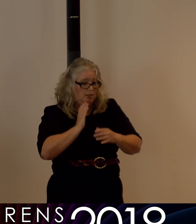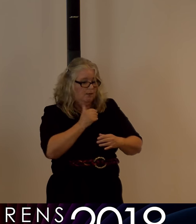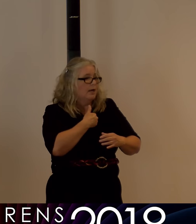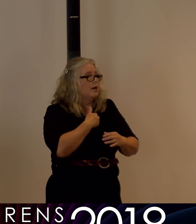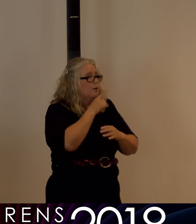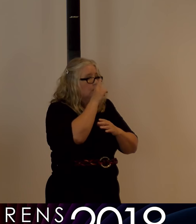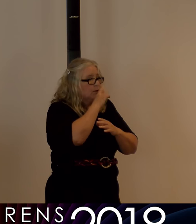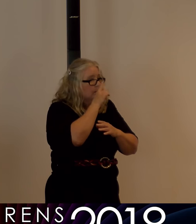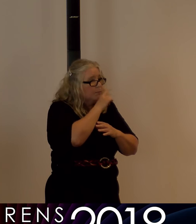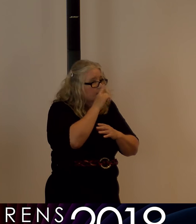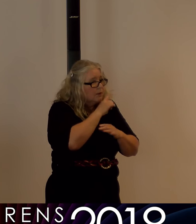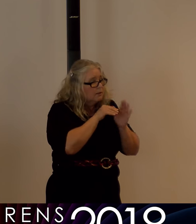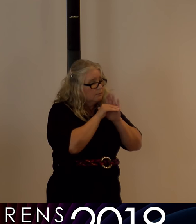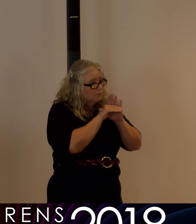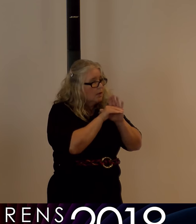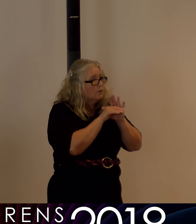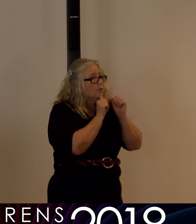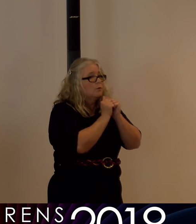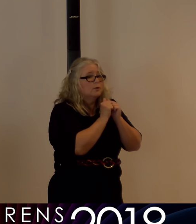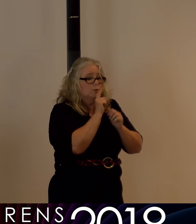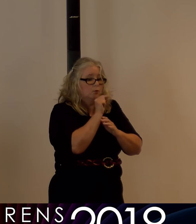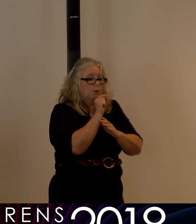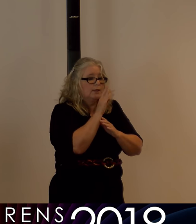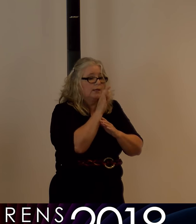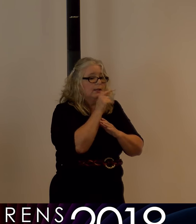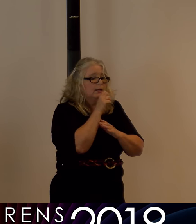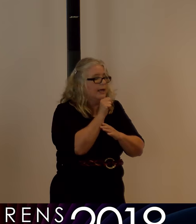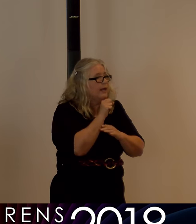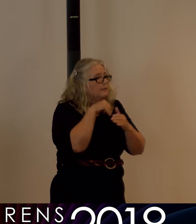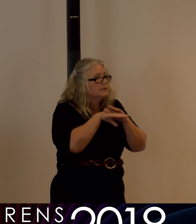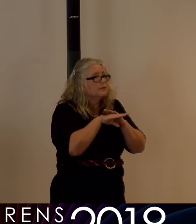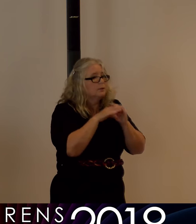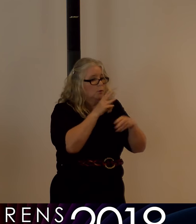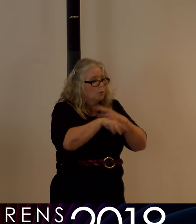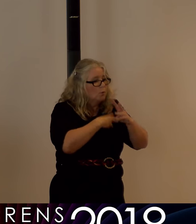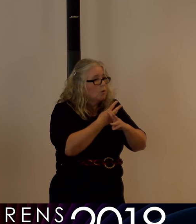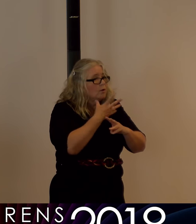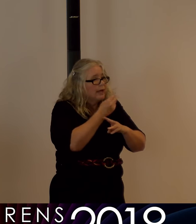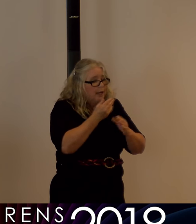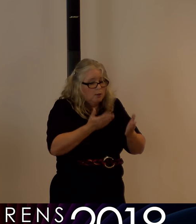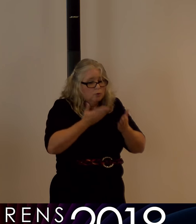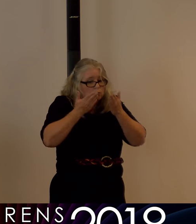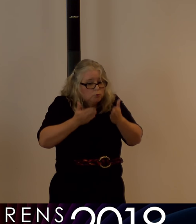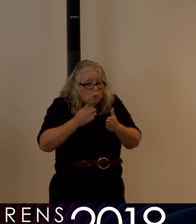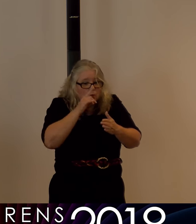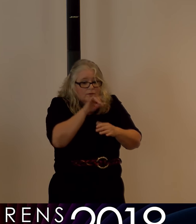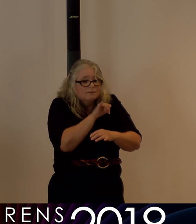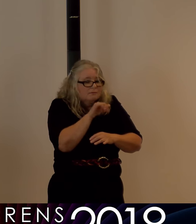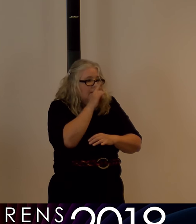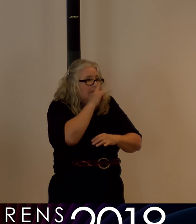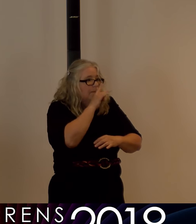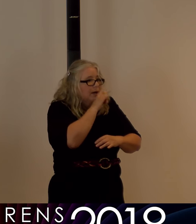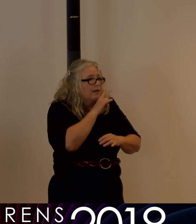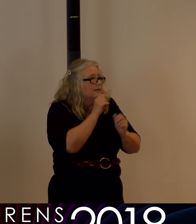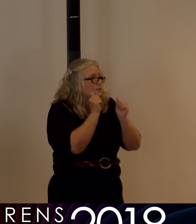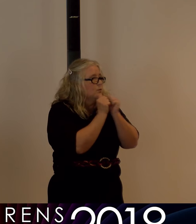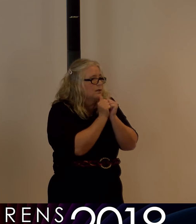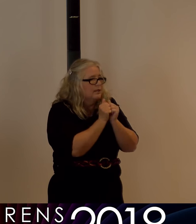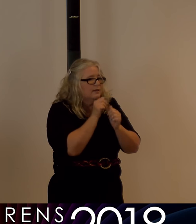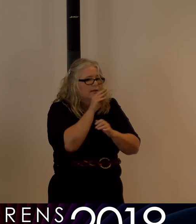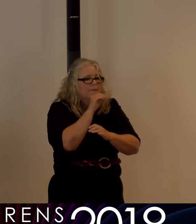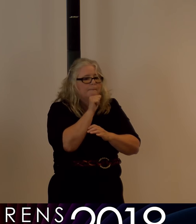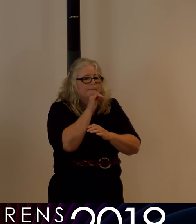these mice in the Jackson Laboratory repository up in Maine so that anybody and their brother can use them whenever they want, which